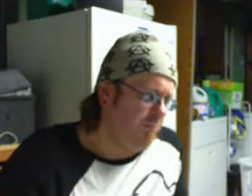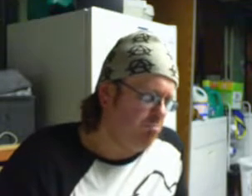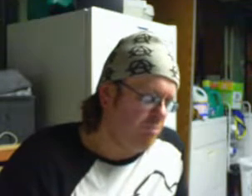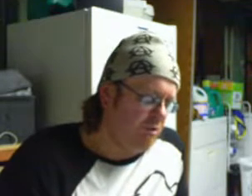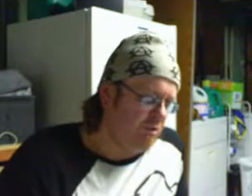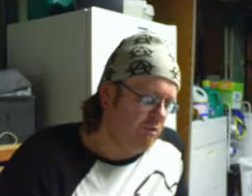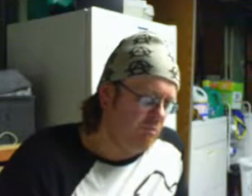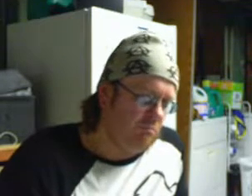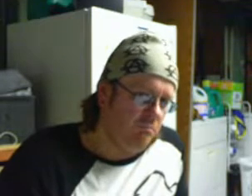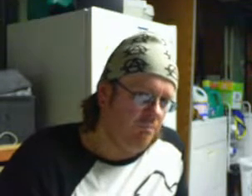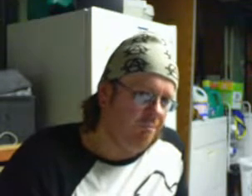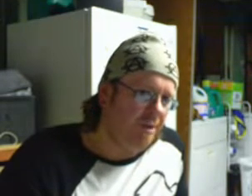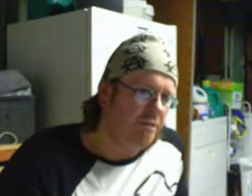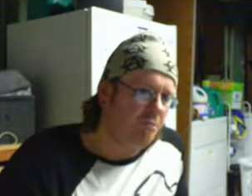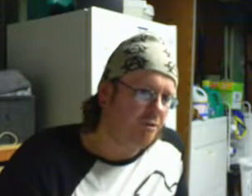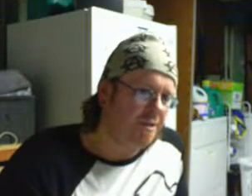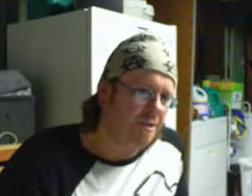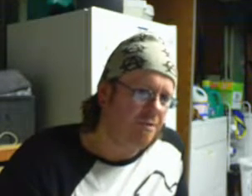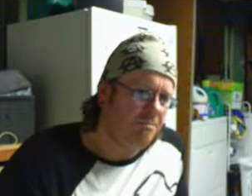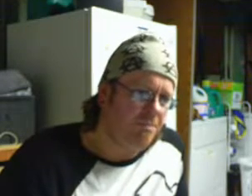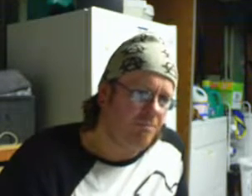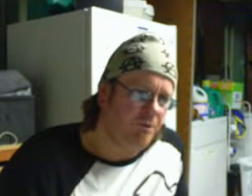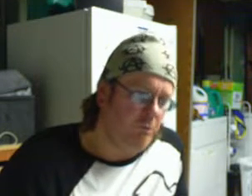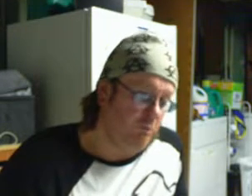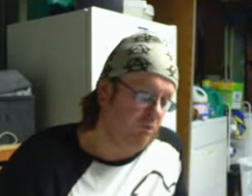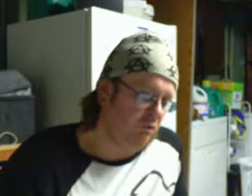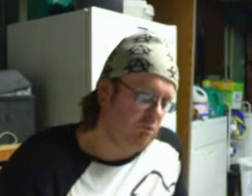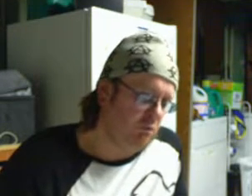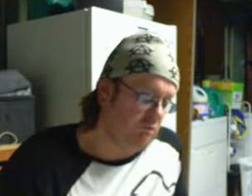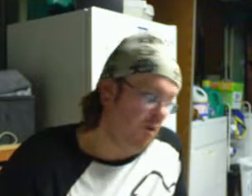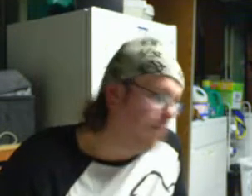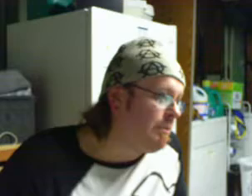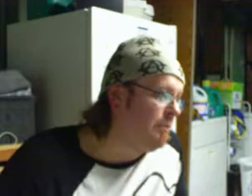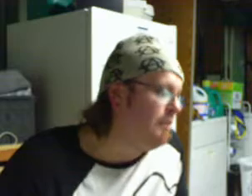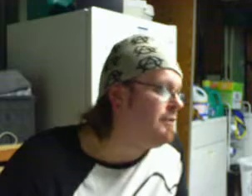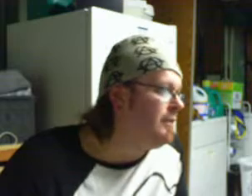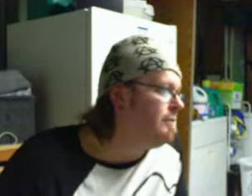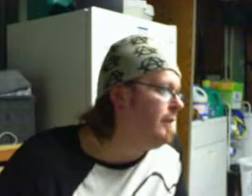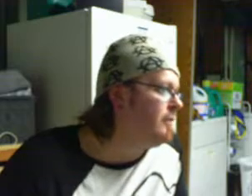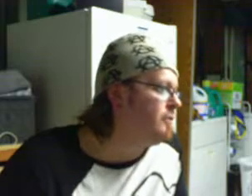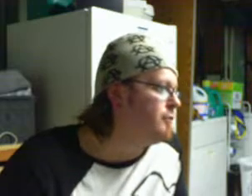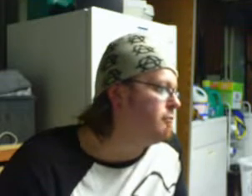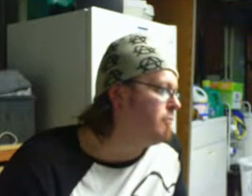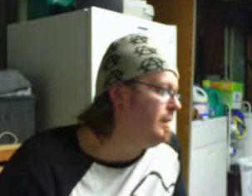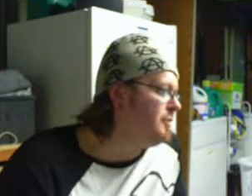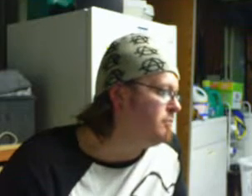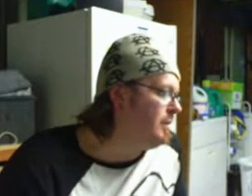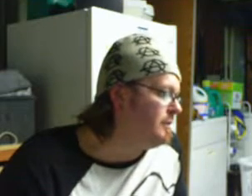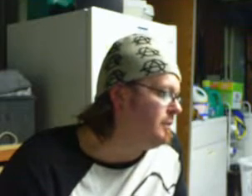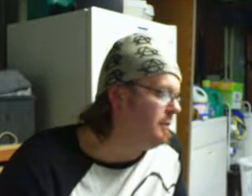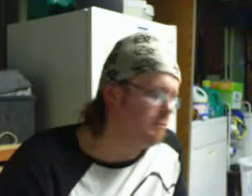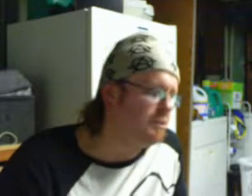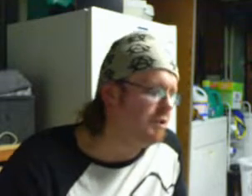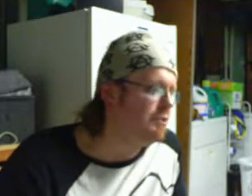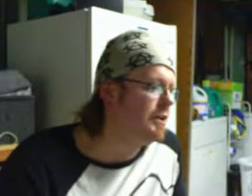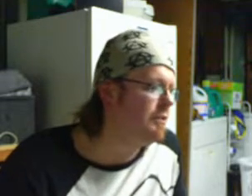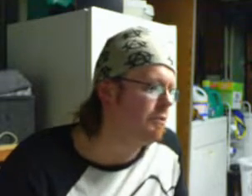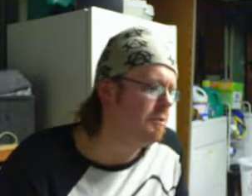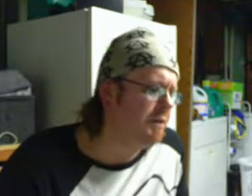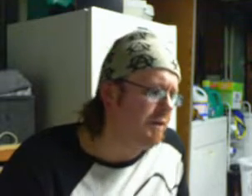is this media marketing? You know, is this what it was like? Because they didn't have television or radio back then or the internet, so is this